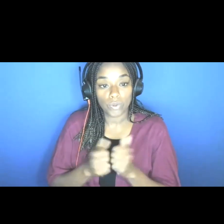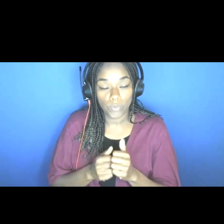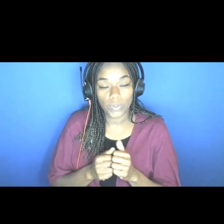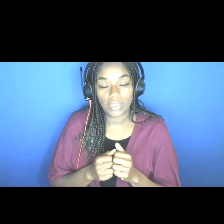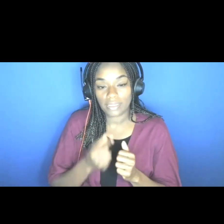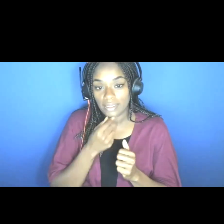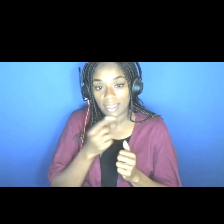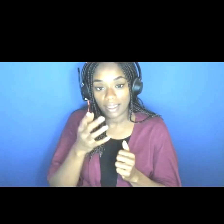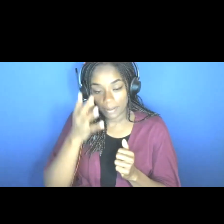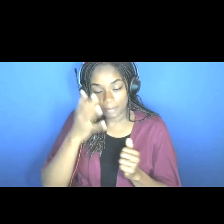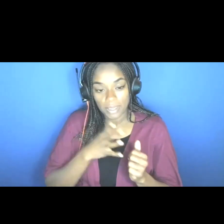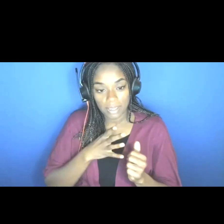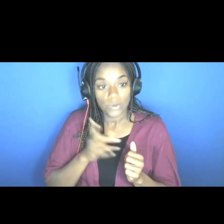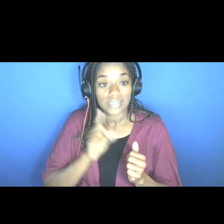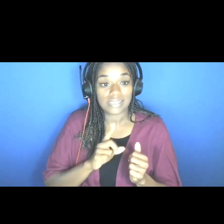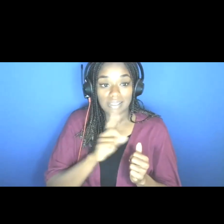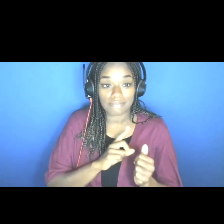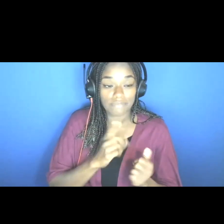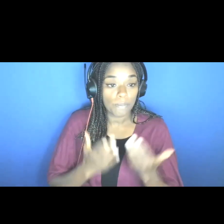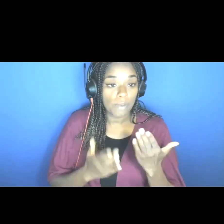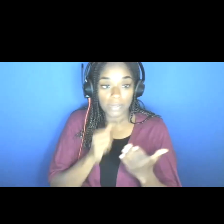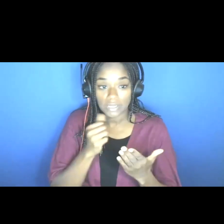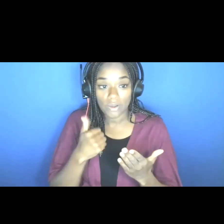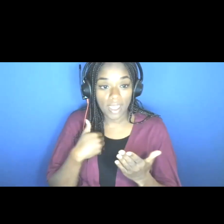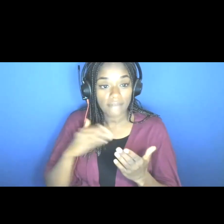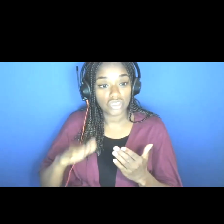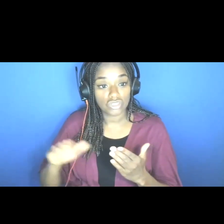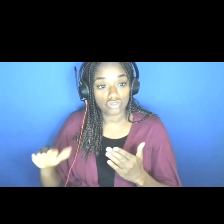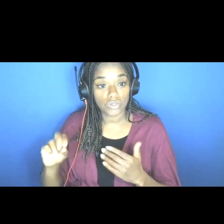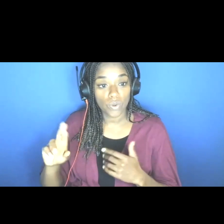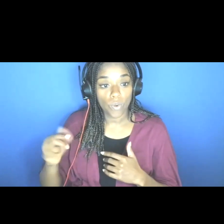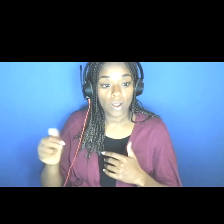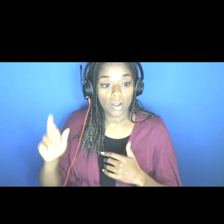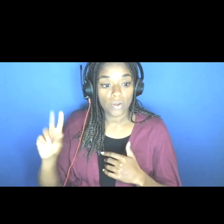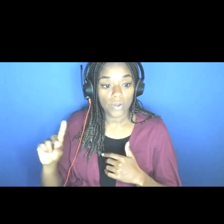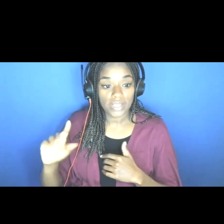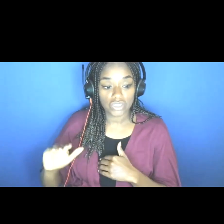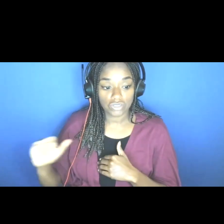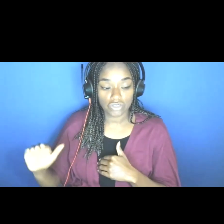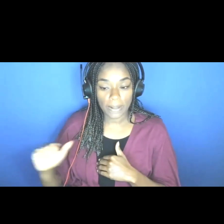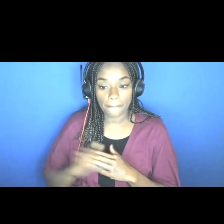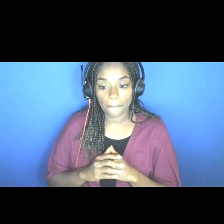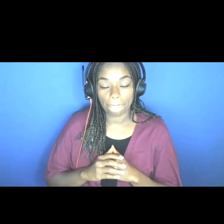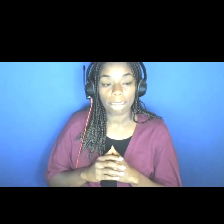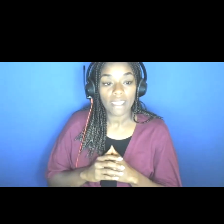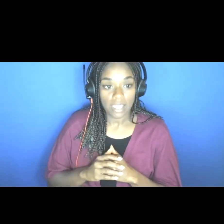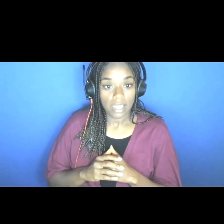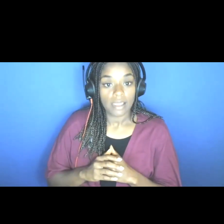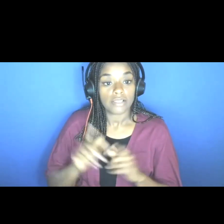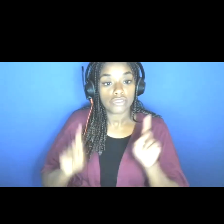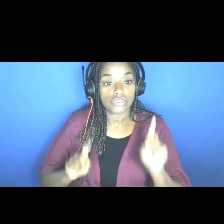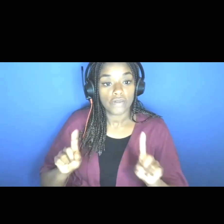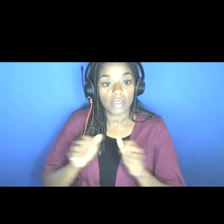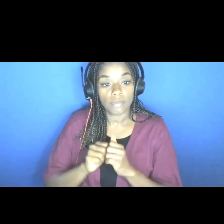single, less likely to have children or grandchildren. A recent survey done by AARP